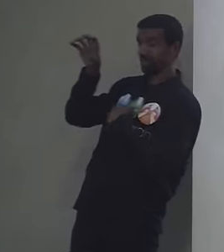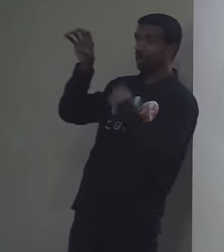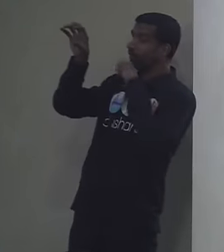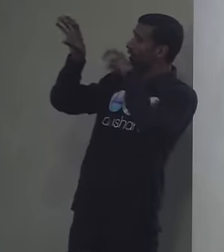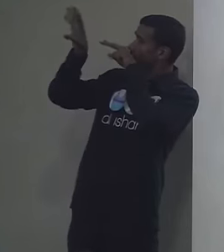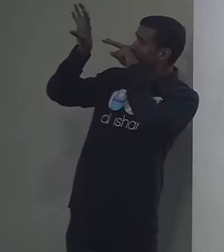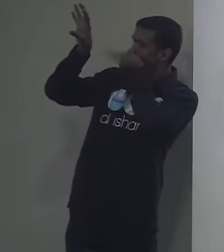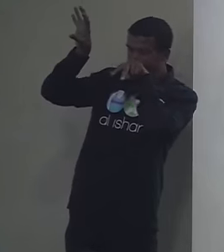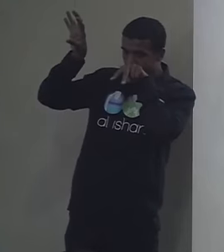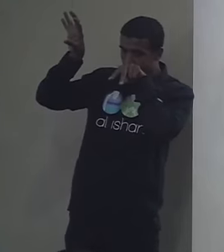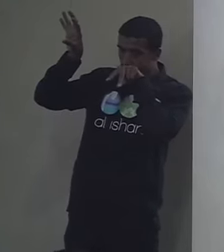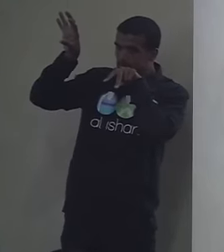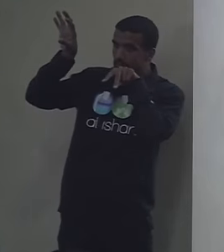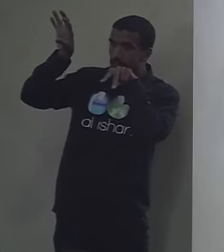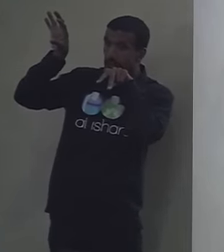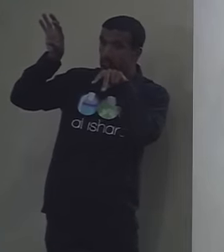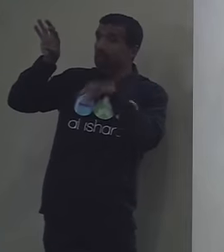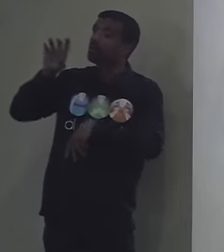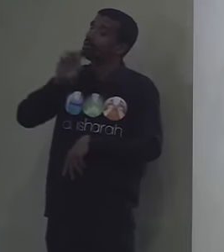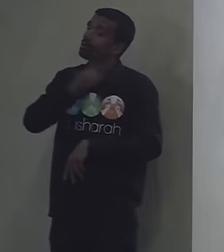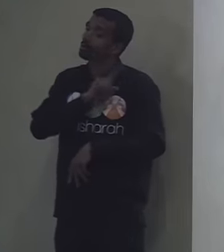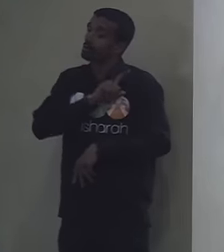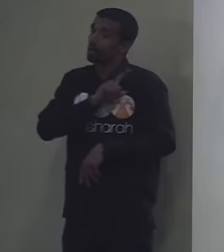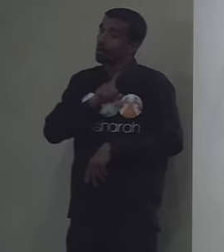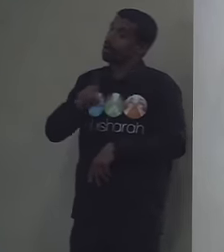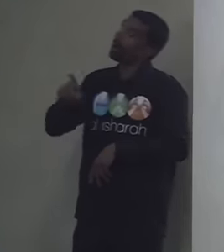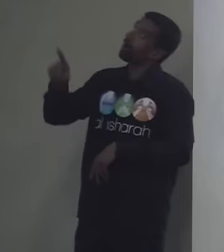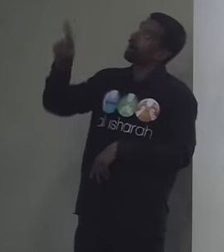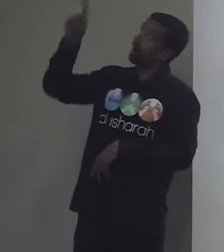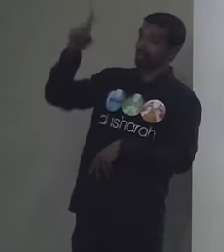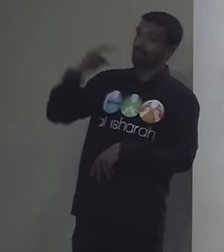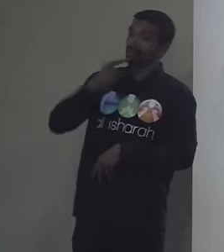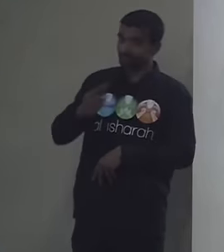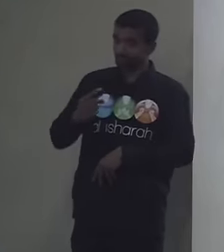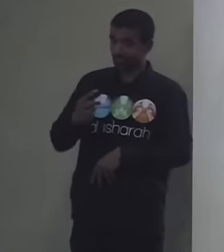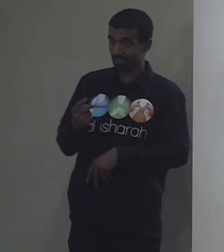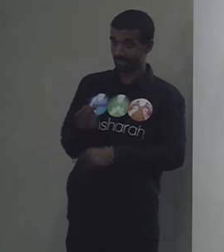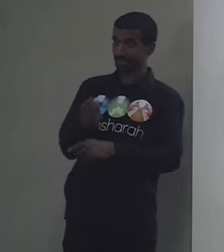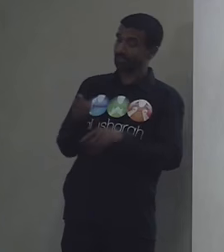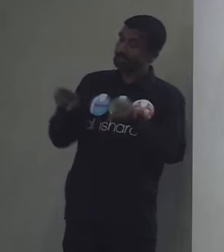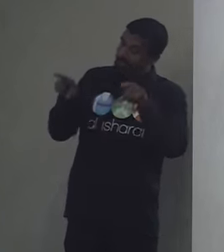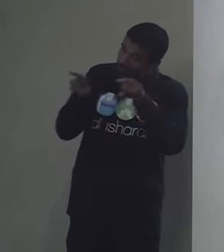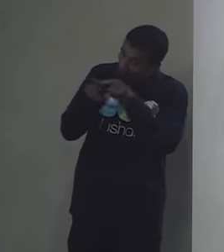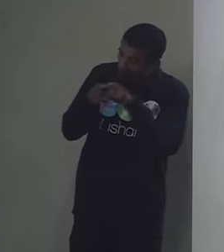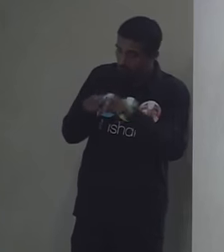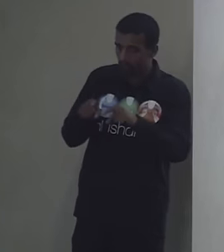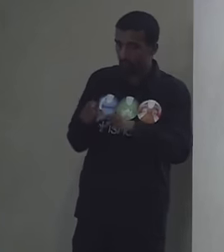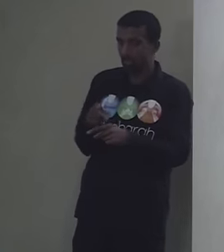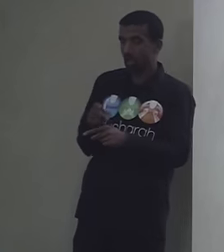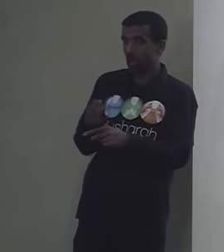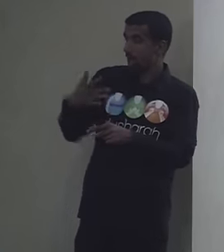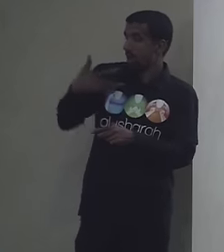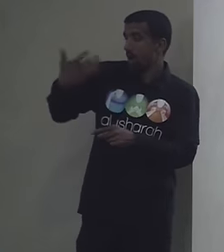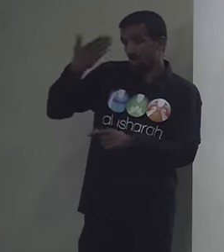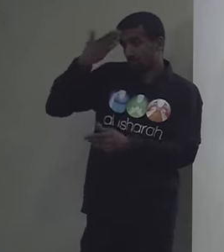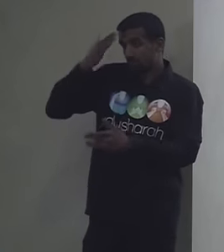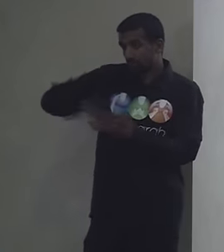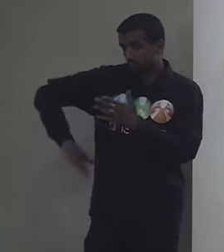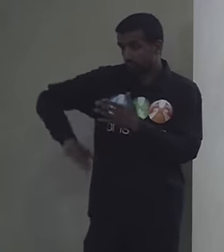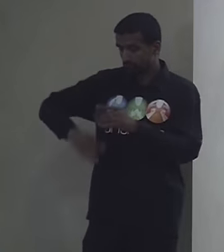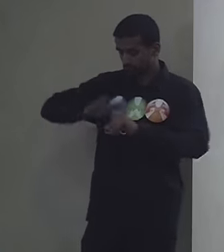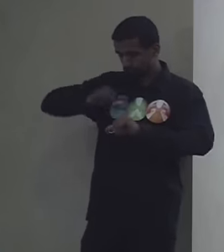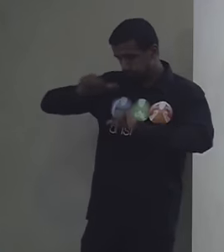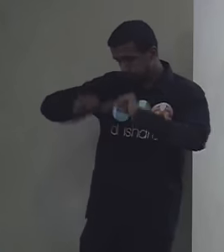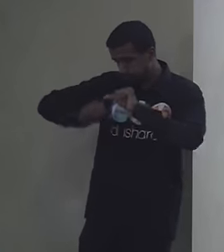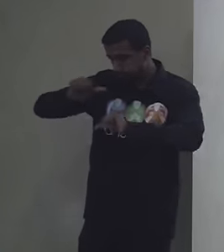been turning your eye from reality because of takathur all this time. When it comes to Jahim, which is